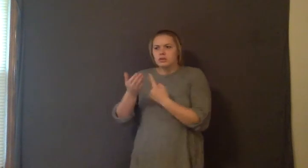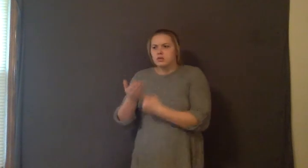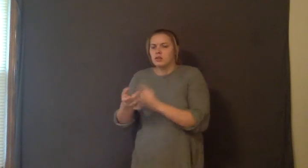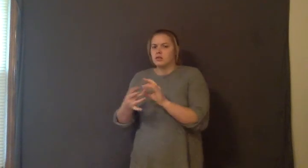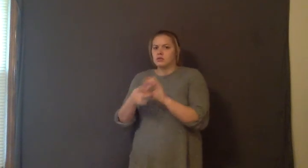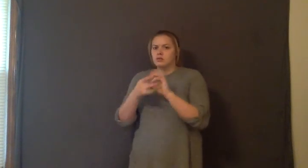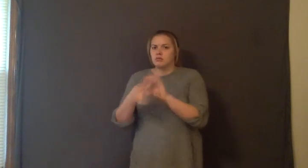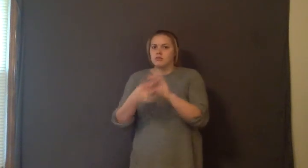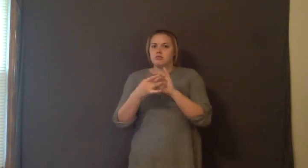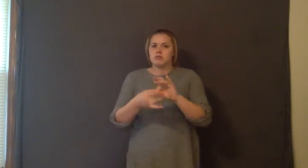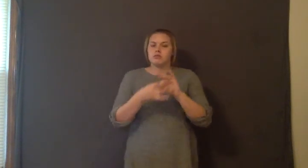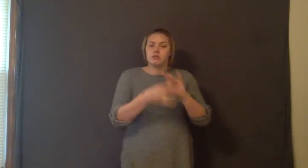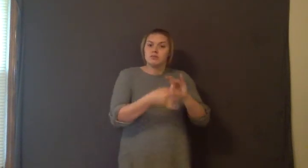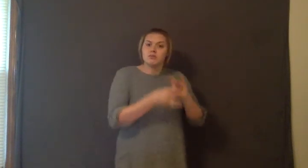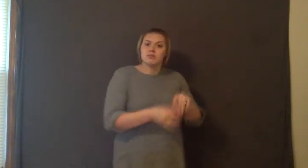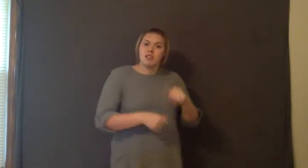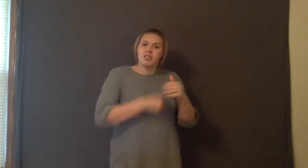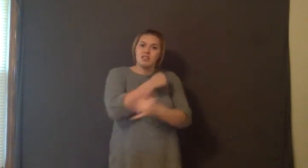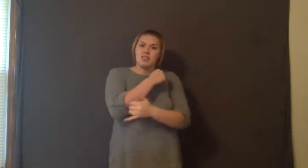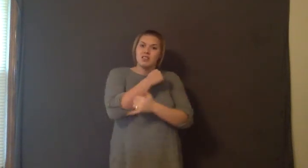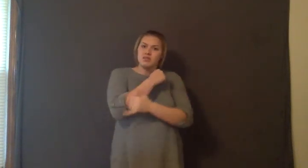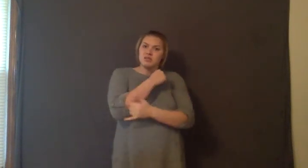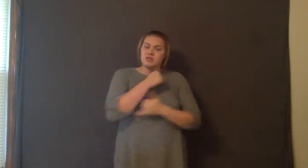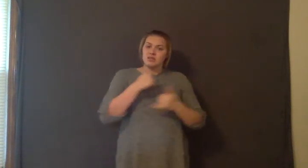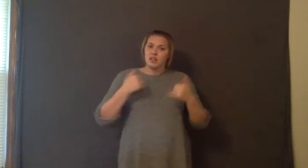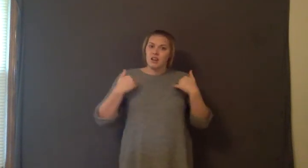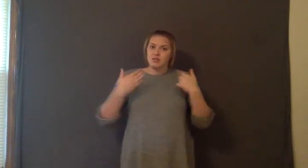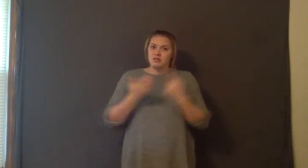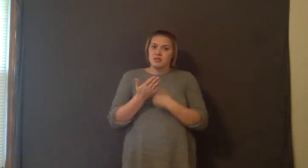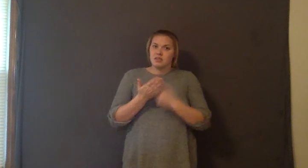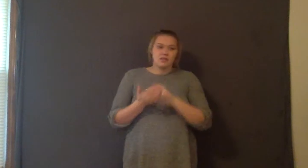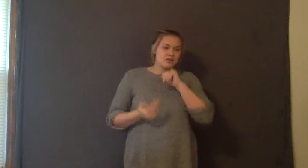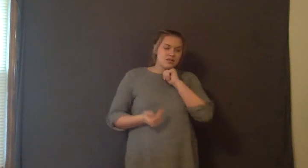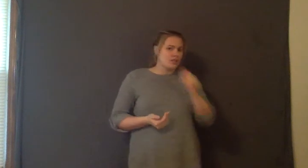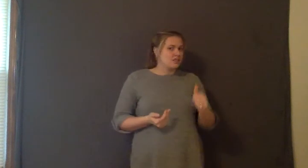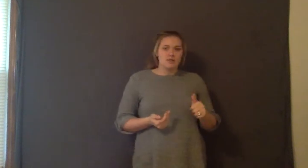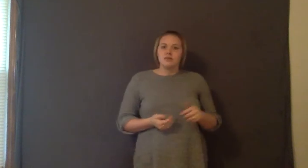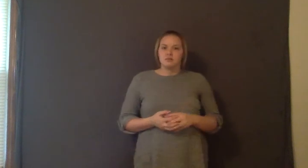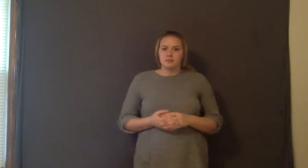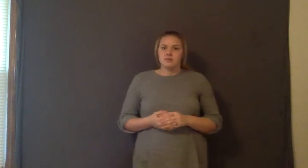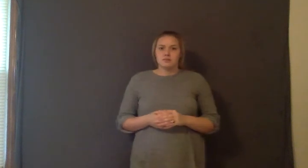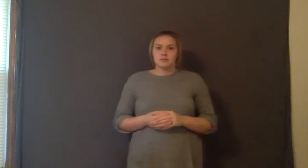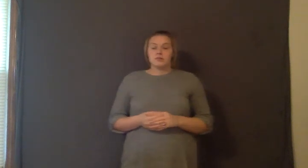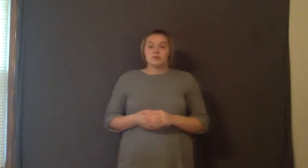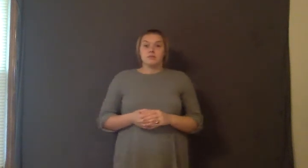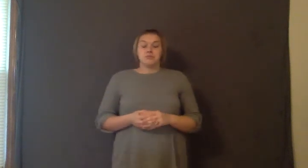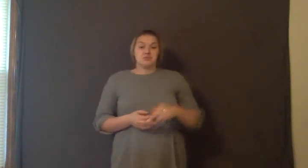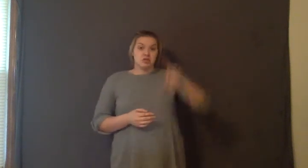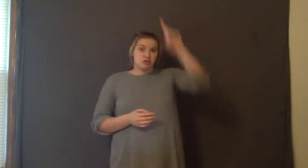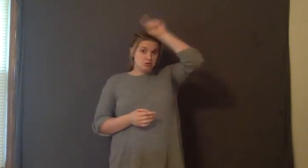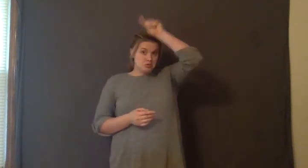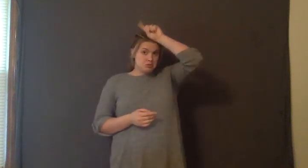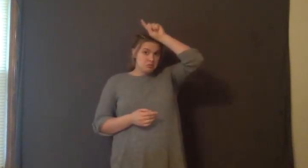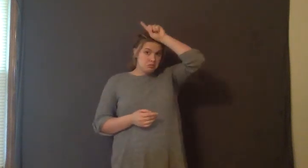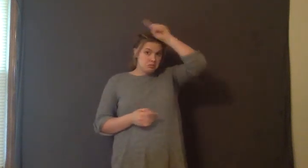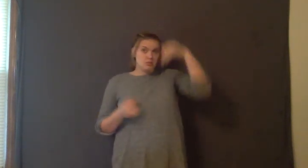the genocide, there was this commitment. But in this country, we haven't done that. I was giving this lecture in Germany, some lectures in Germany about the death penalty. It was fascinating